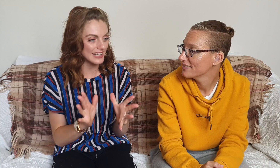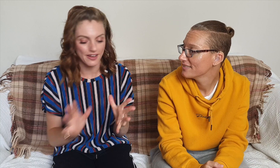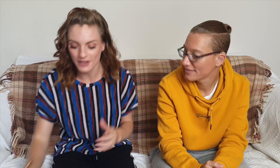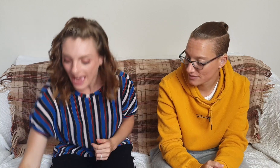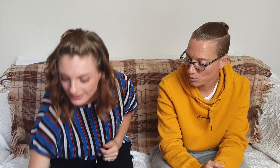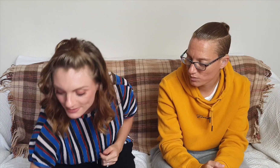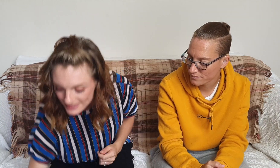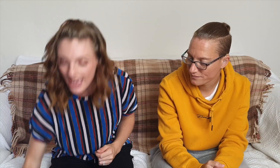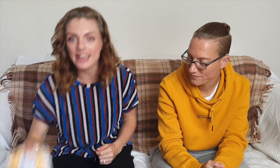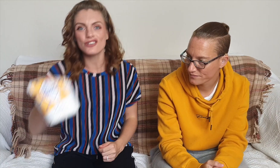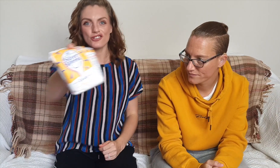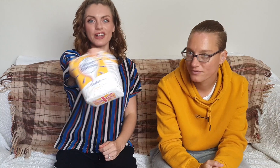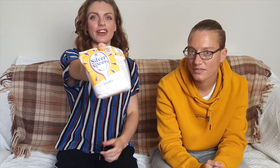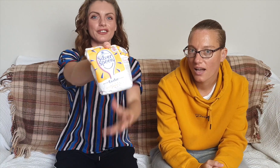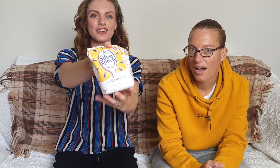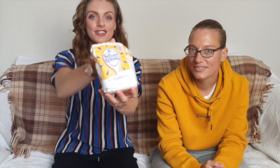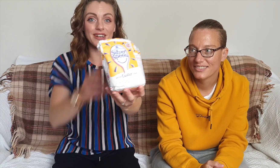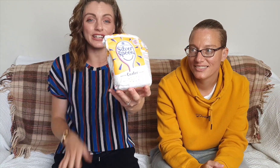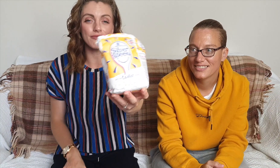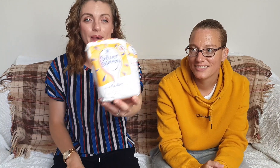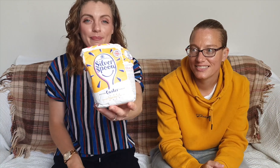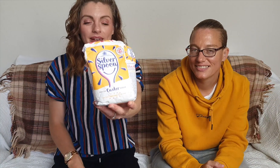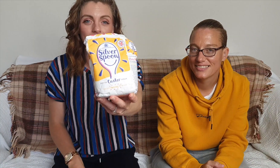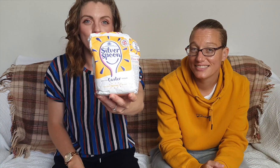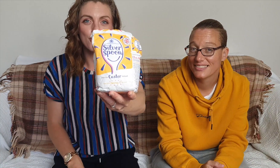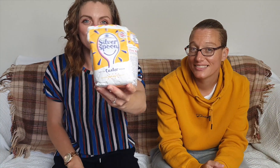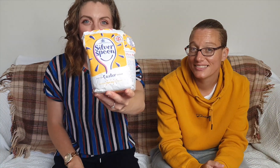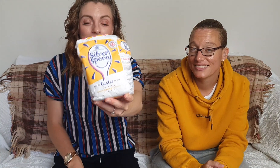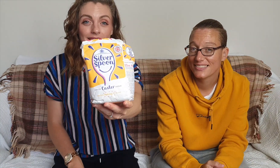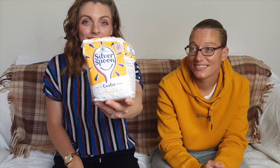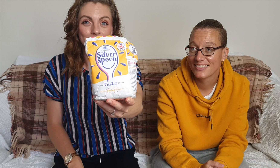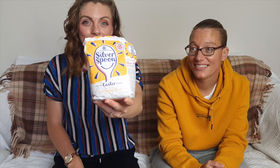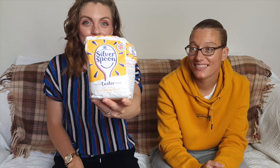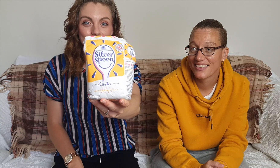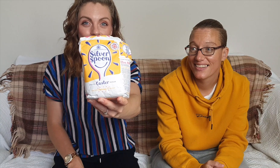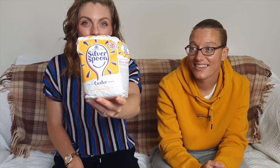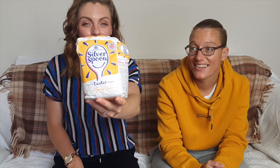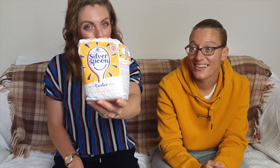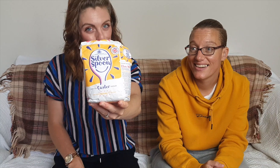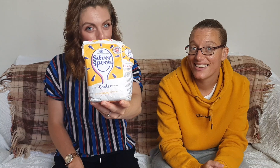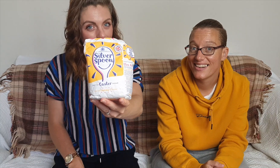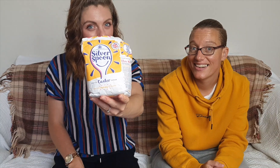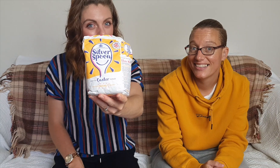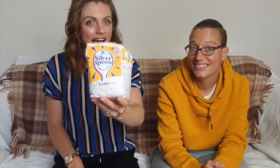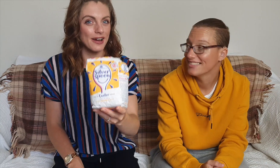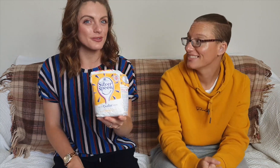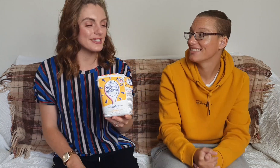left. How do we sign sugar? You can do it. Can you remember? Sugar. Good try. How do we sign